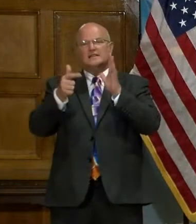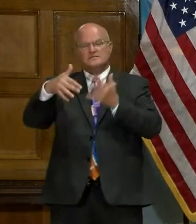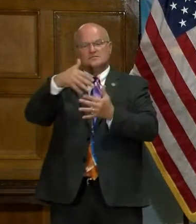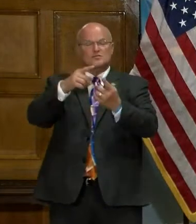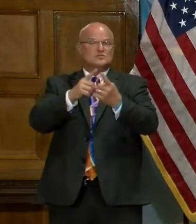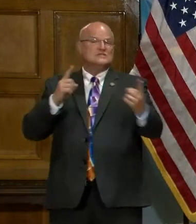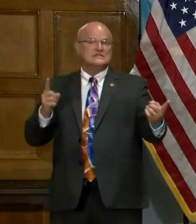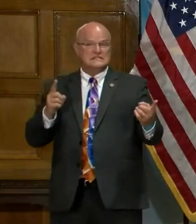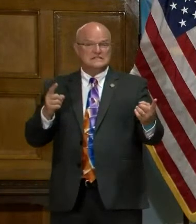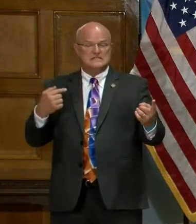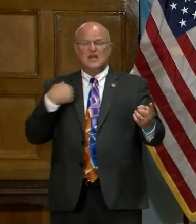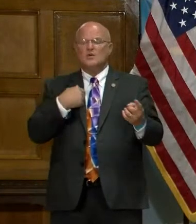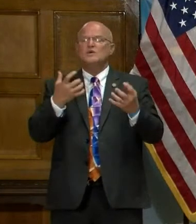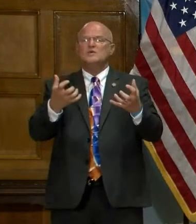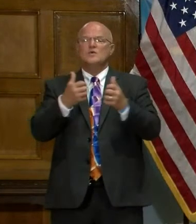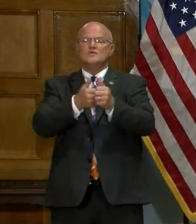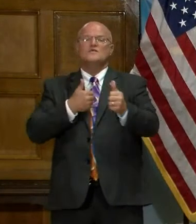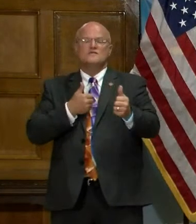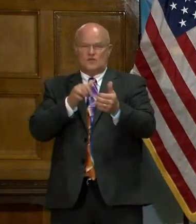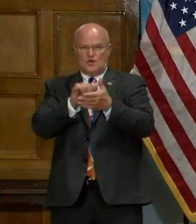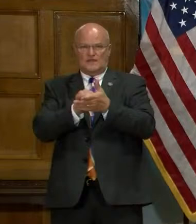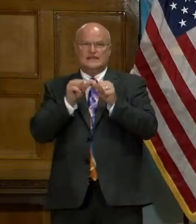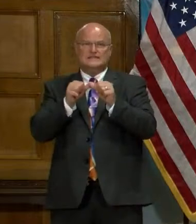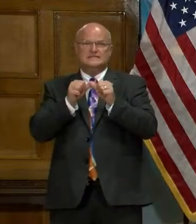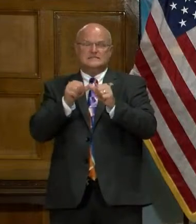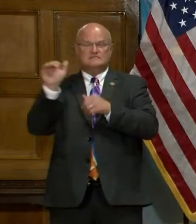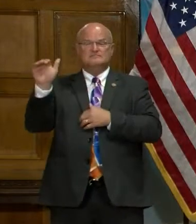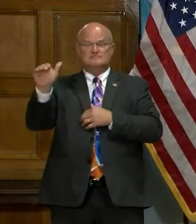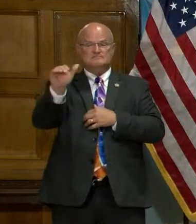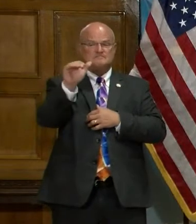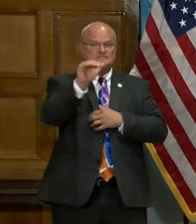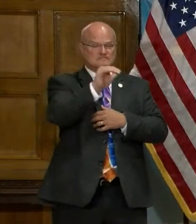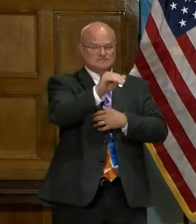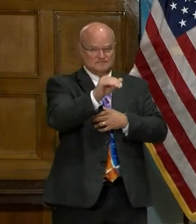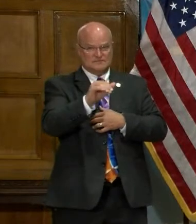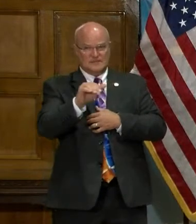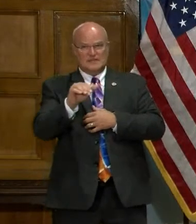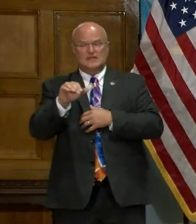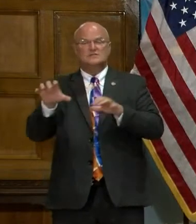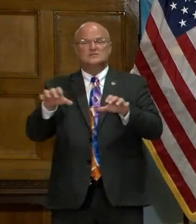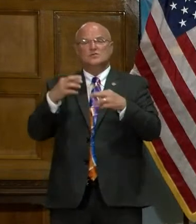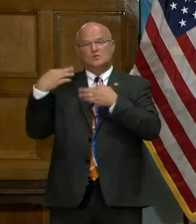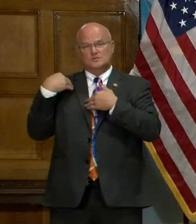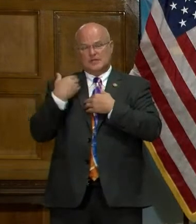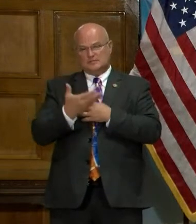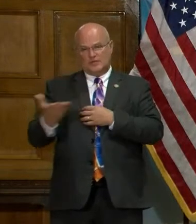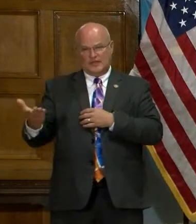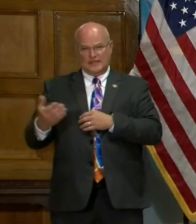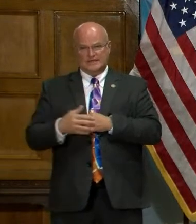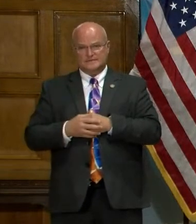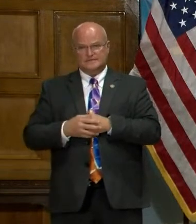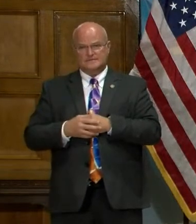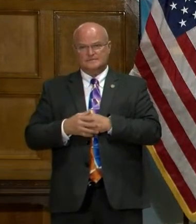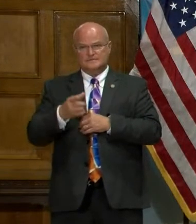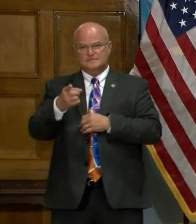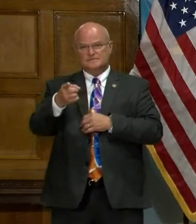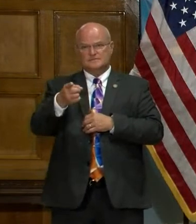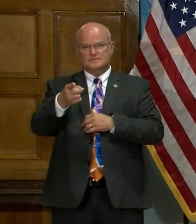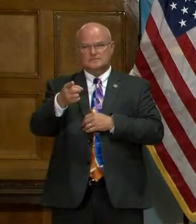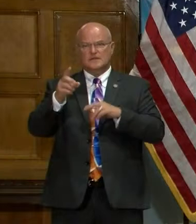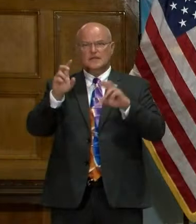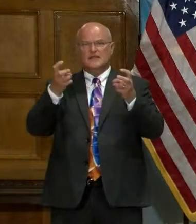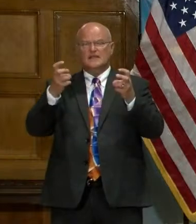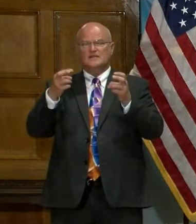social distancing, and we just want to avoid that and continue to remind people to do the responsible thing. Is there a